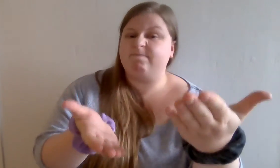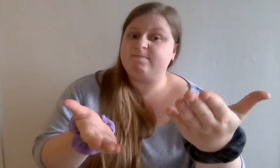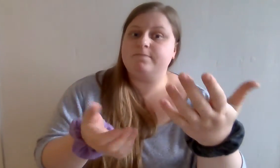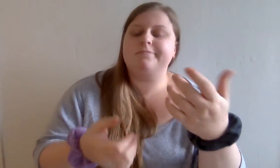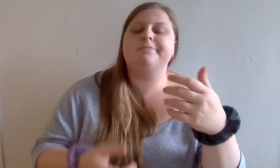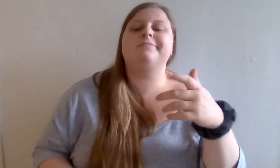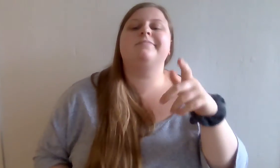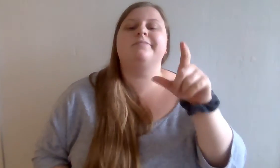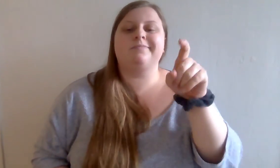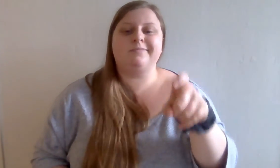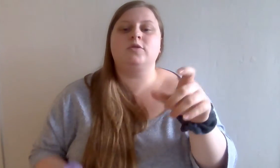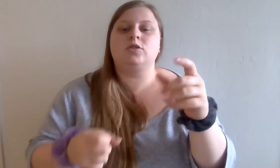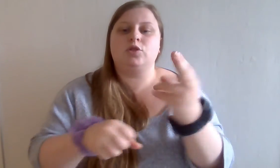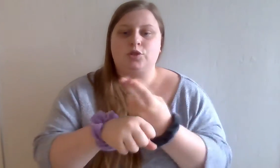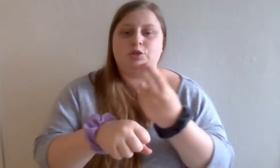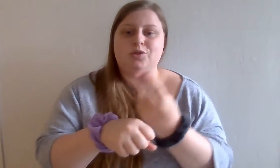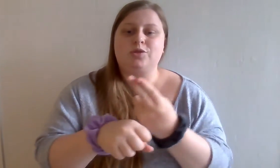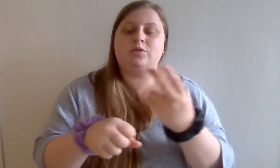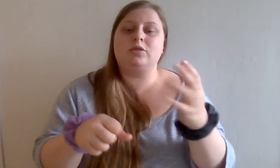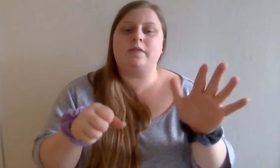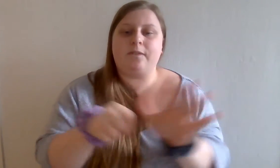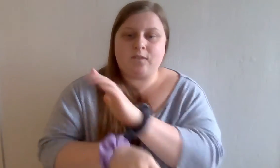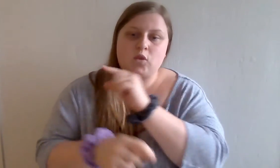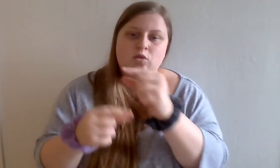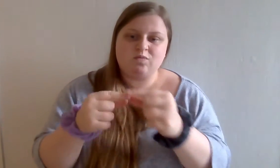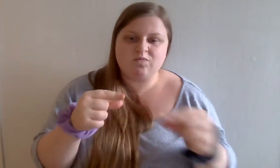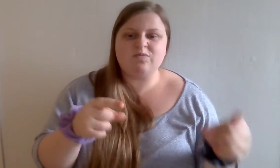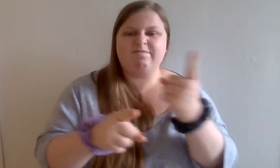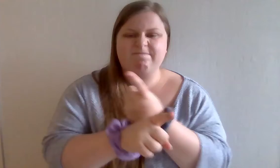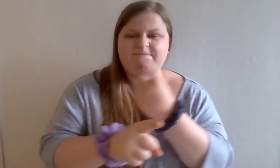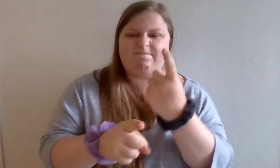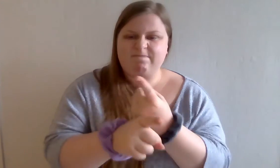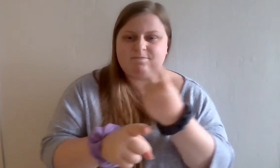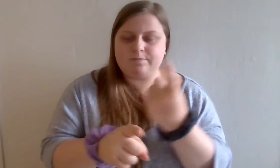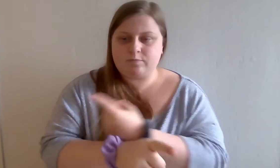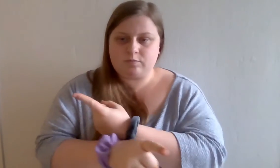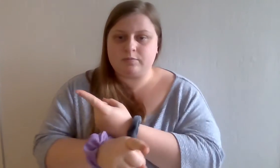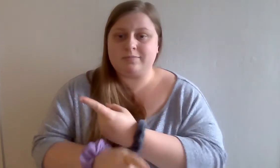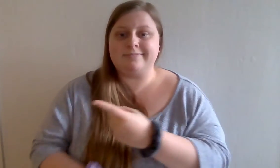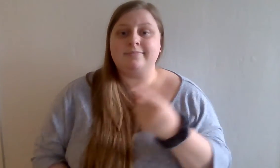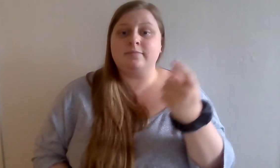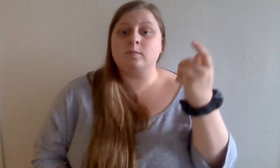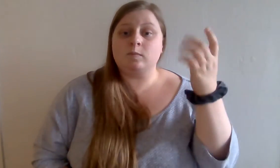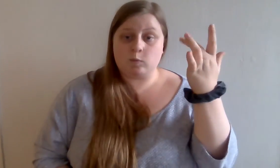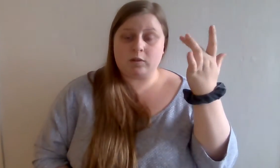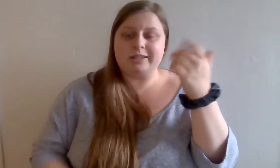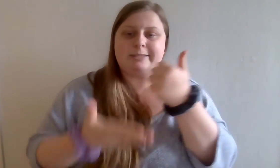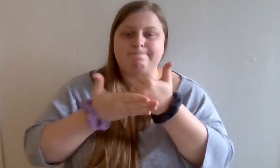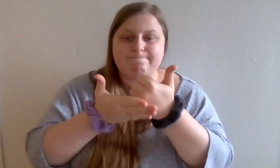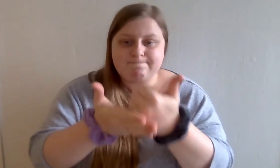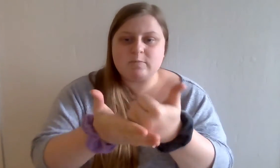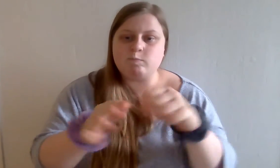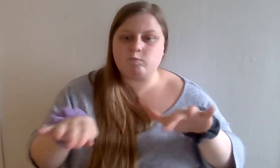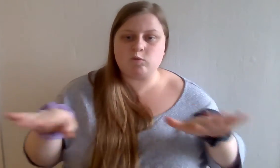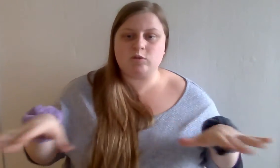It's important because research suggests you need to use full grammatically correct sentences to